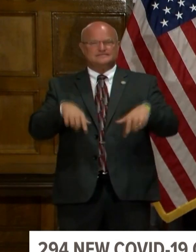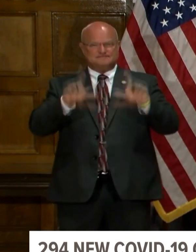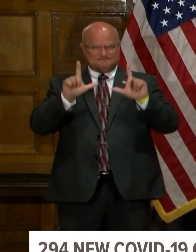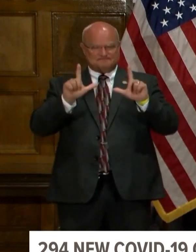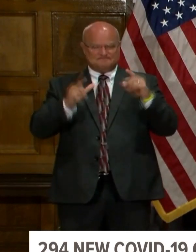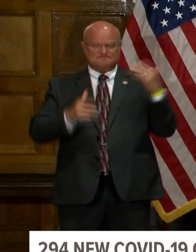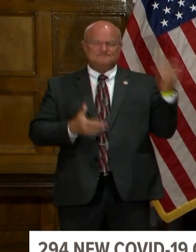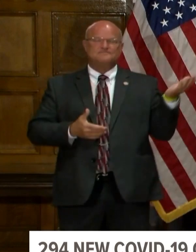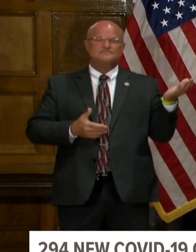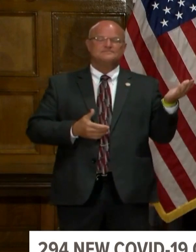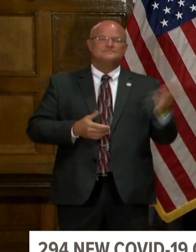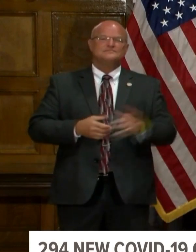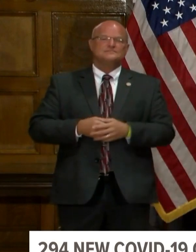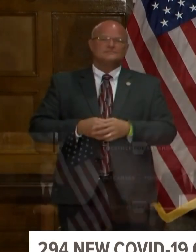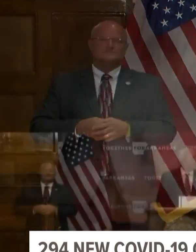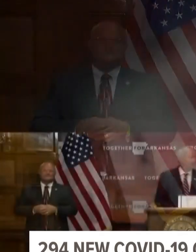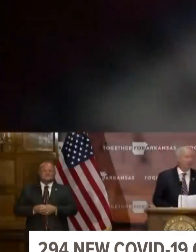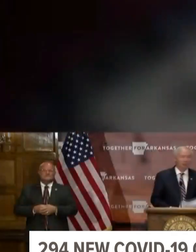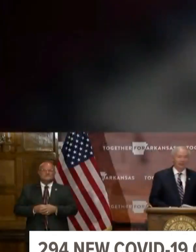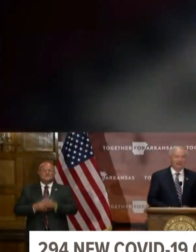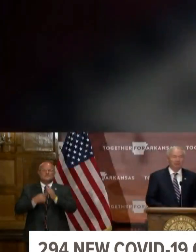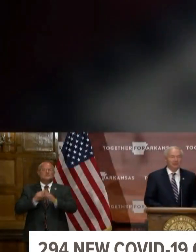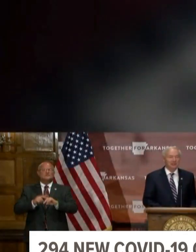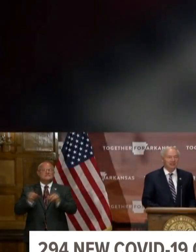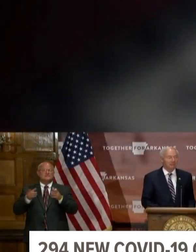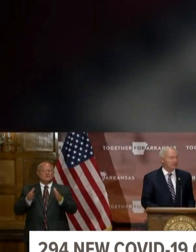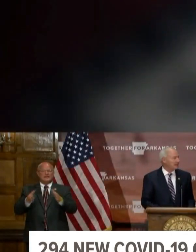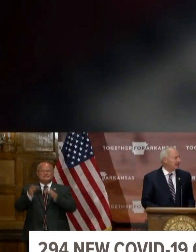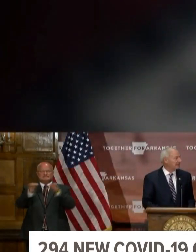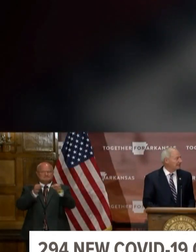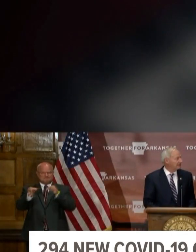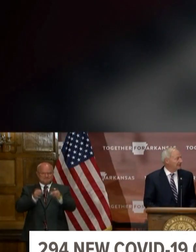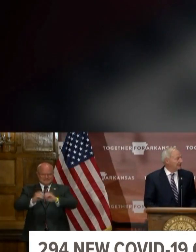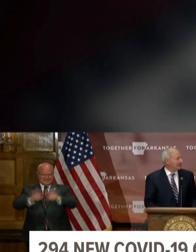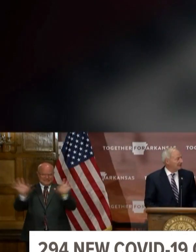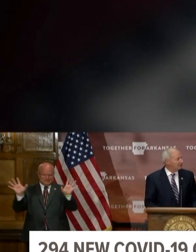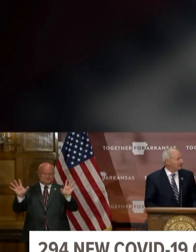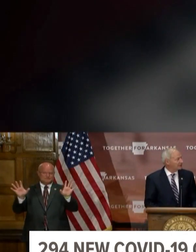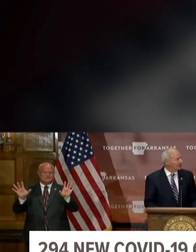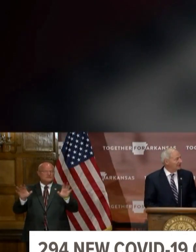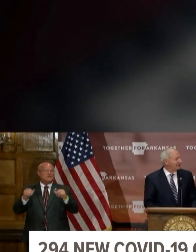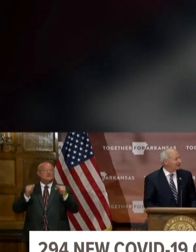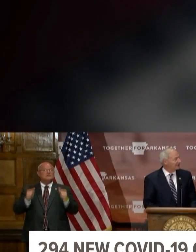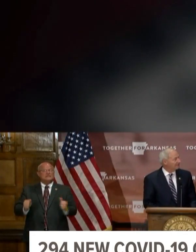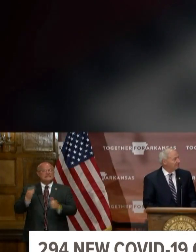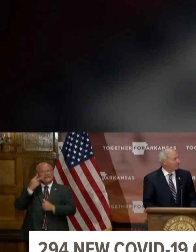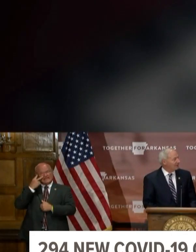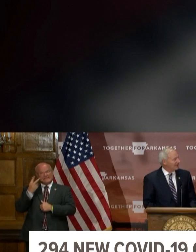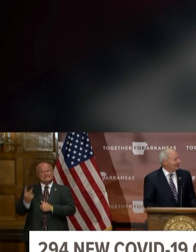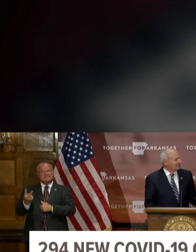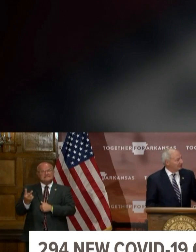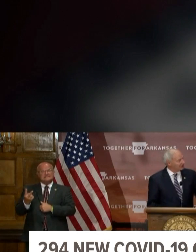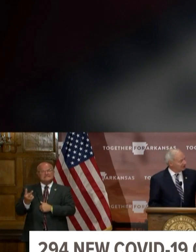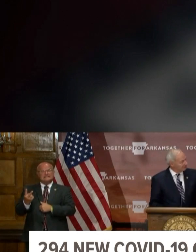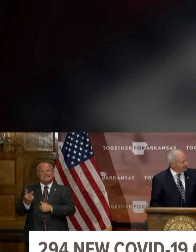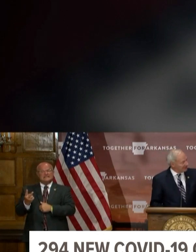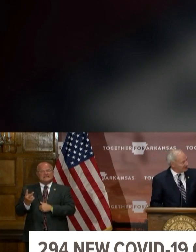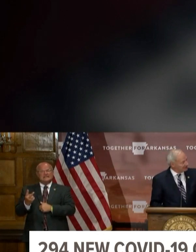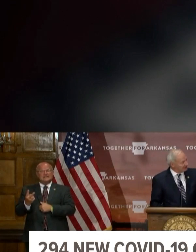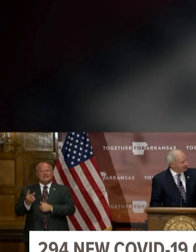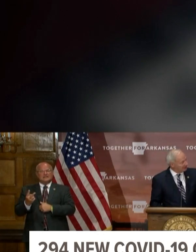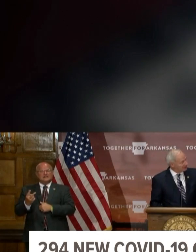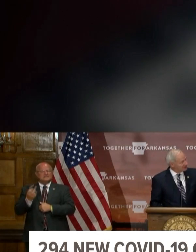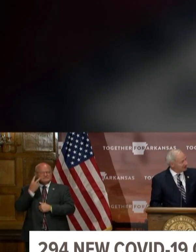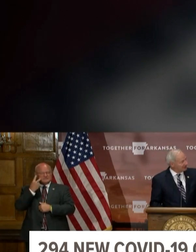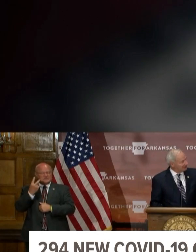the graphs that show it in a different way, that puts it in perspective. And you can see here, and if you look